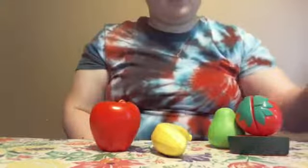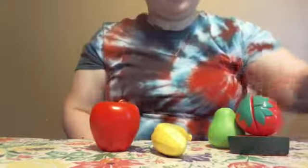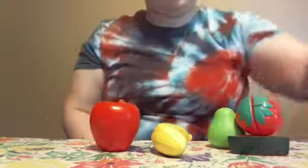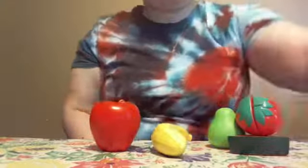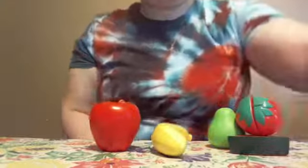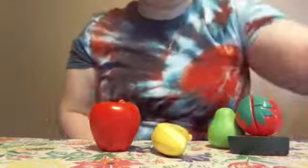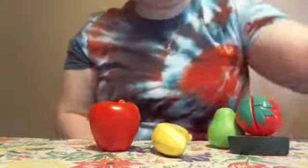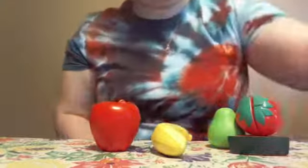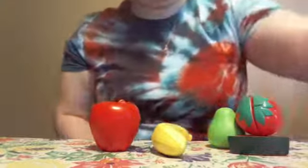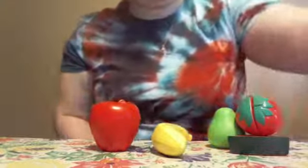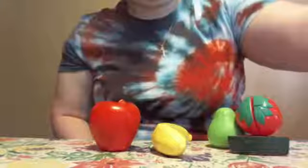And we have